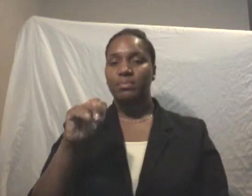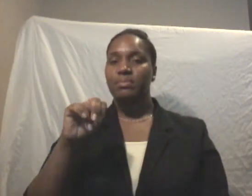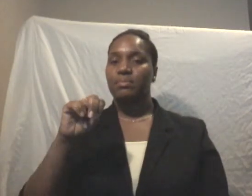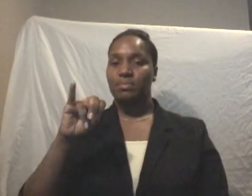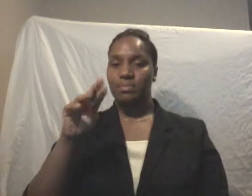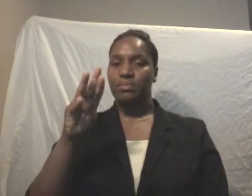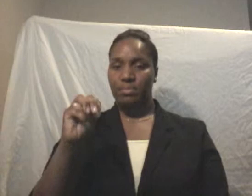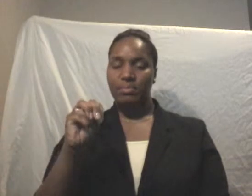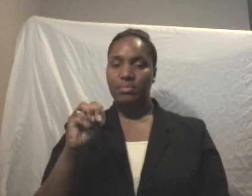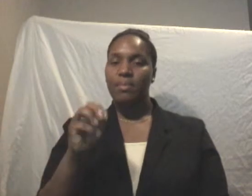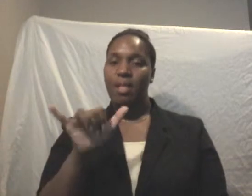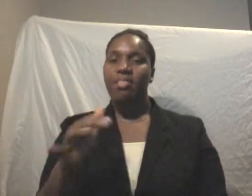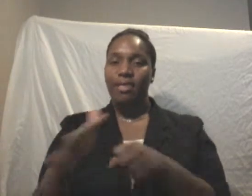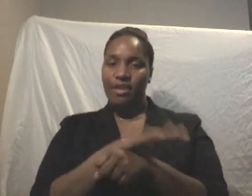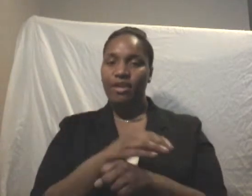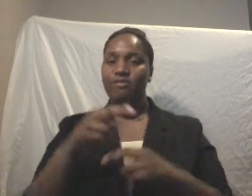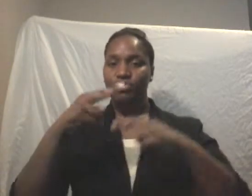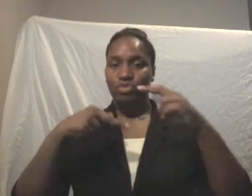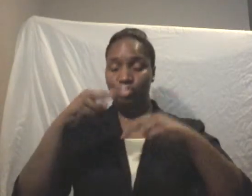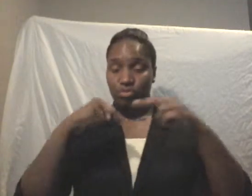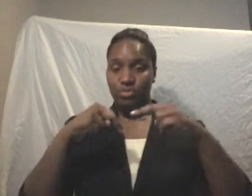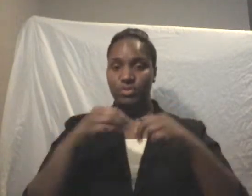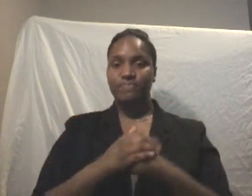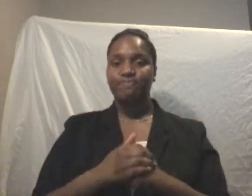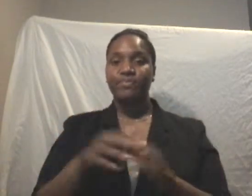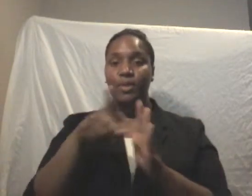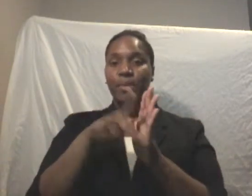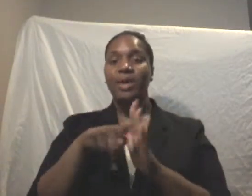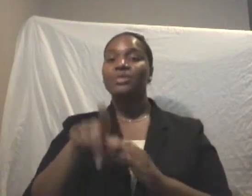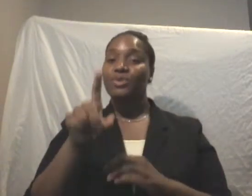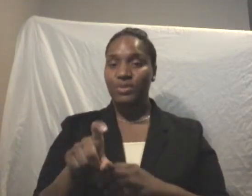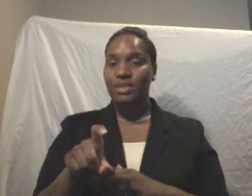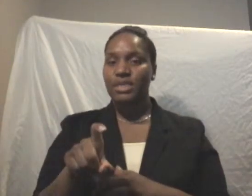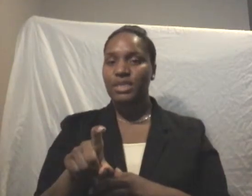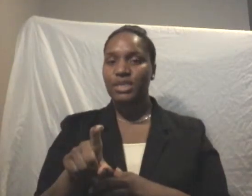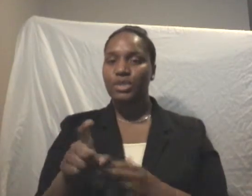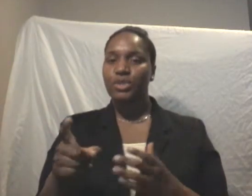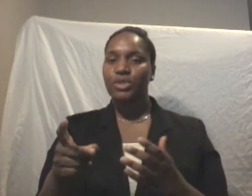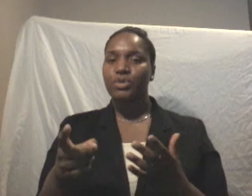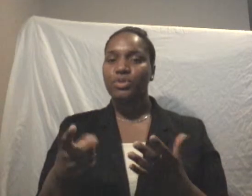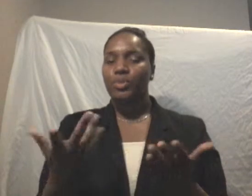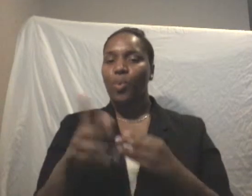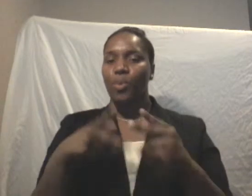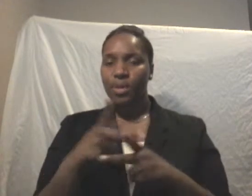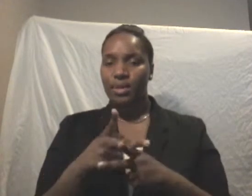the structures. So the policy that you would need to get is one that covers your